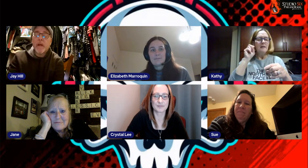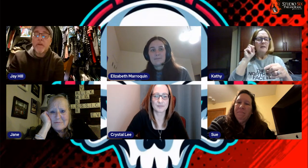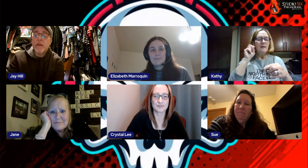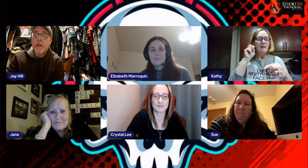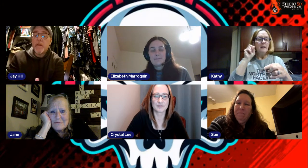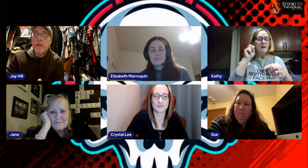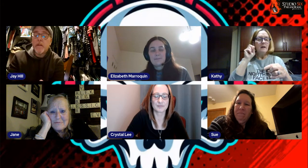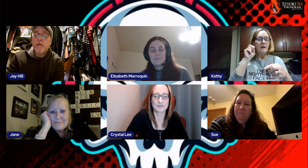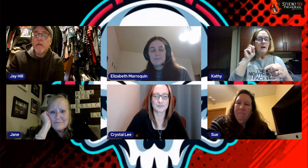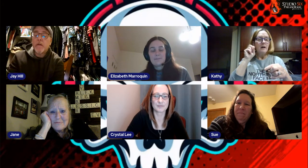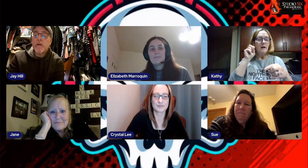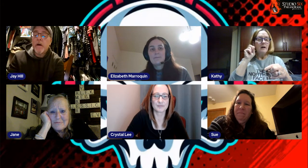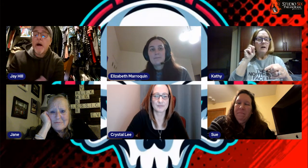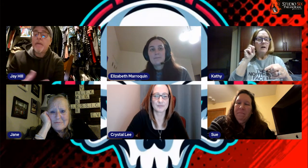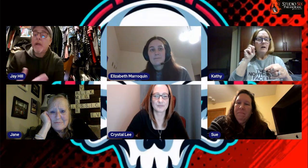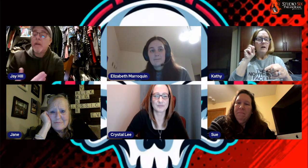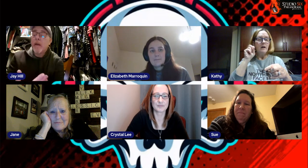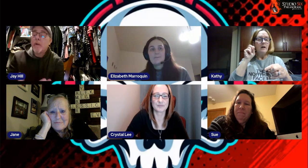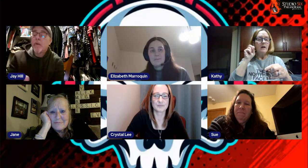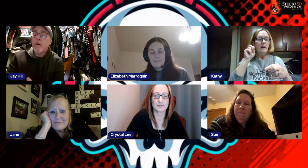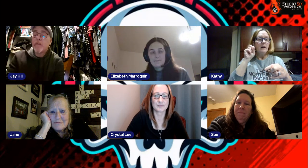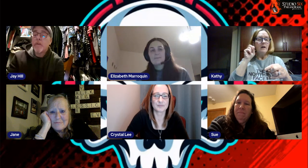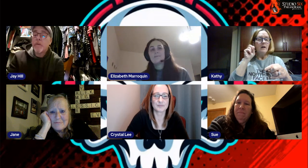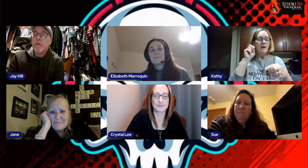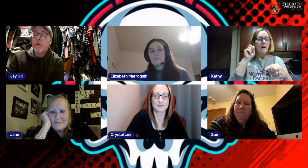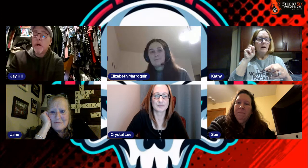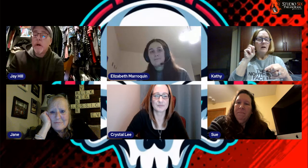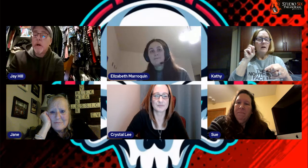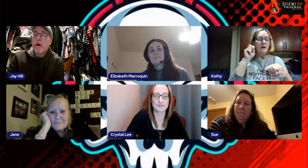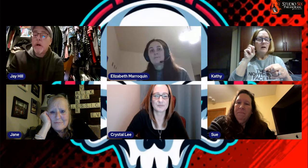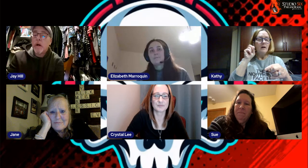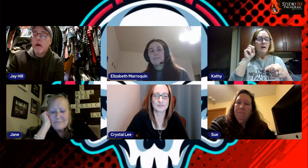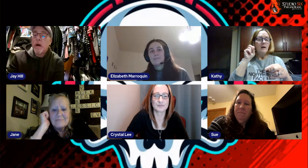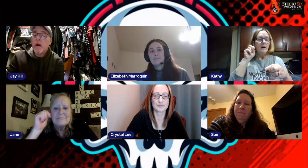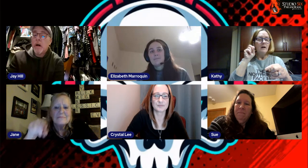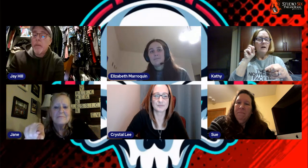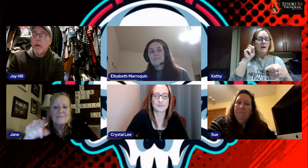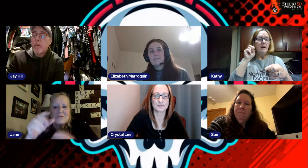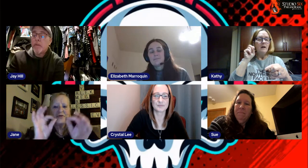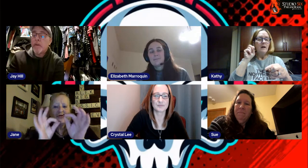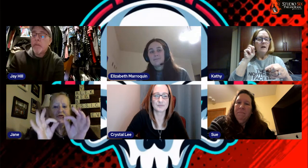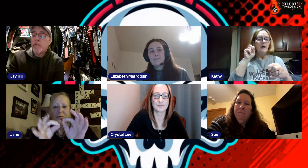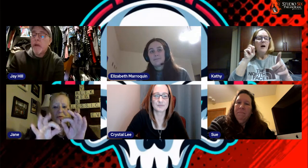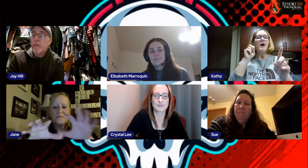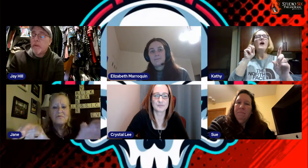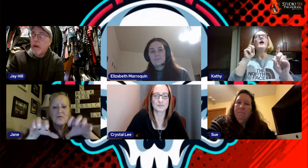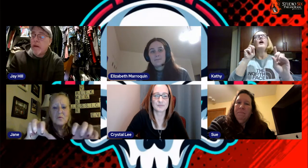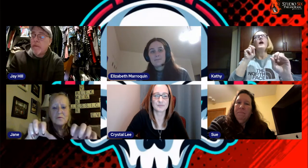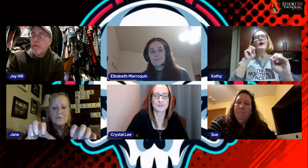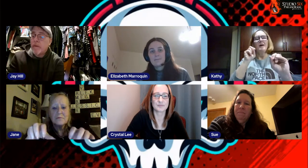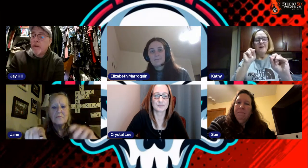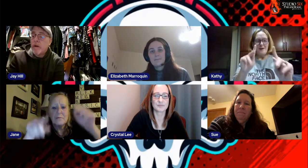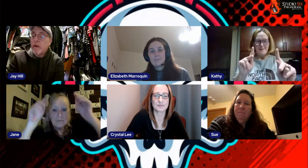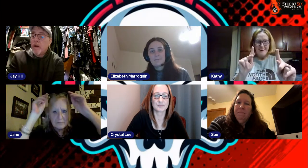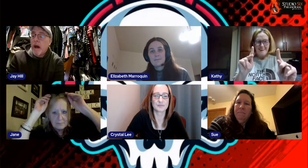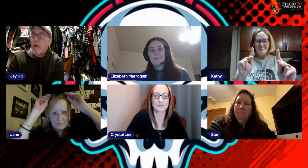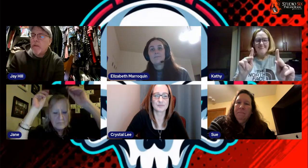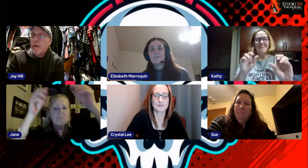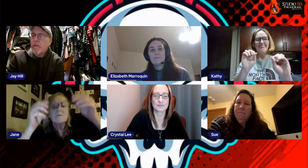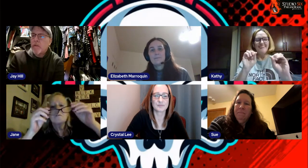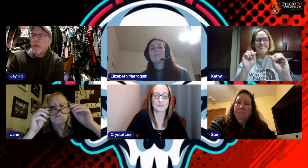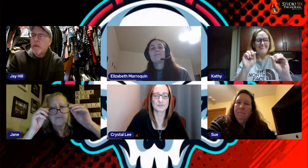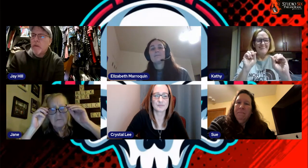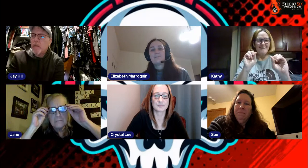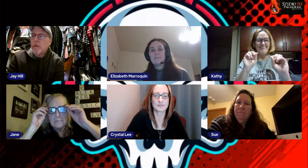investigators that could hear and then came across you, a paranormal team that were deaf. Okay. How did